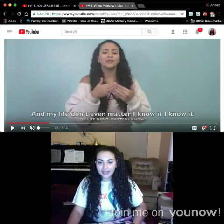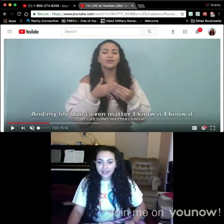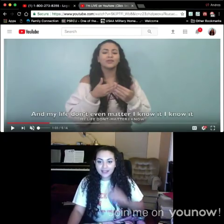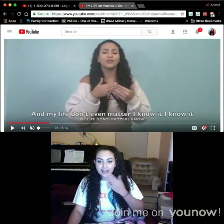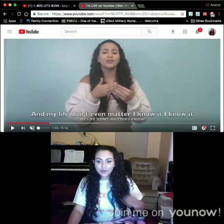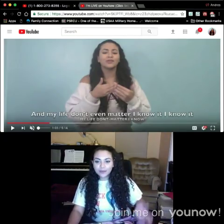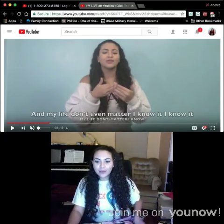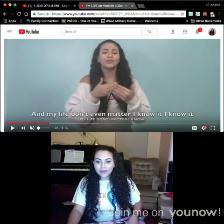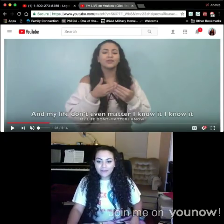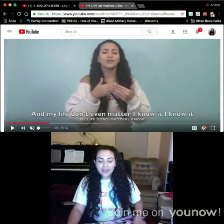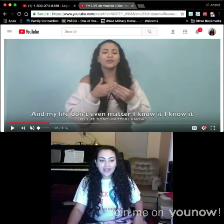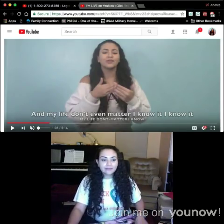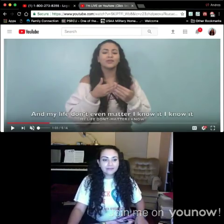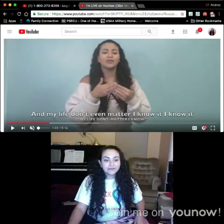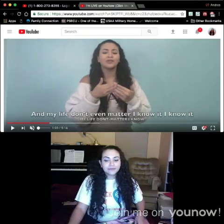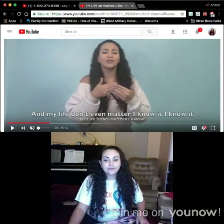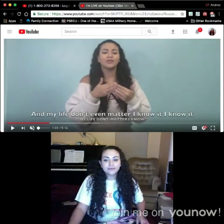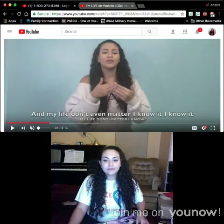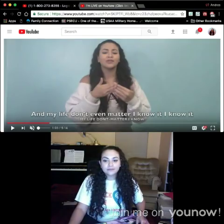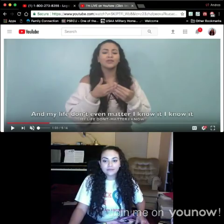Okay. Thank you for becoming a fan.